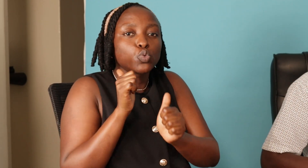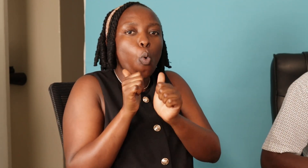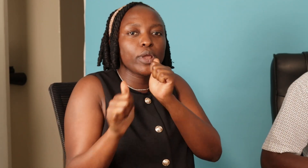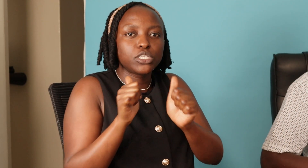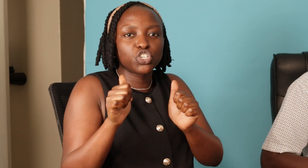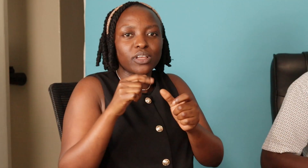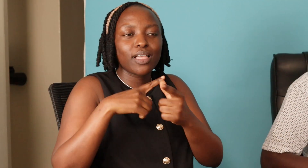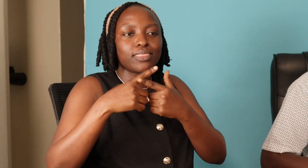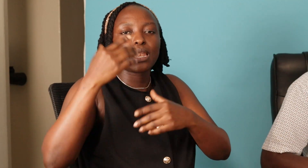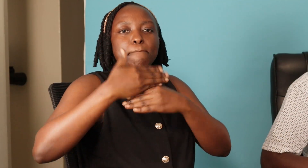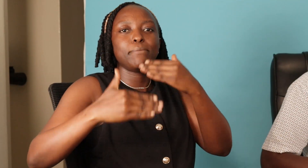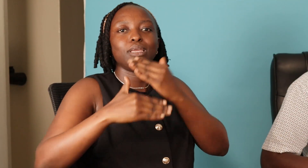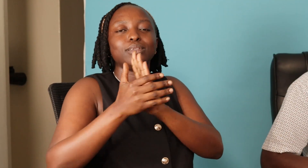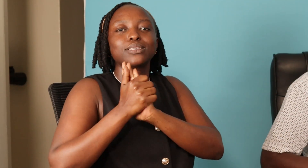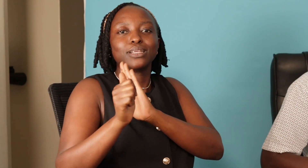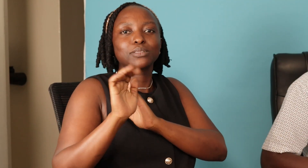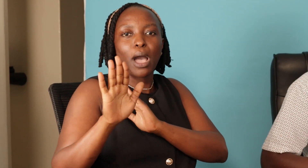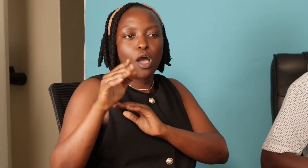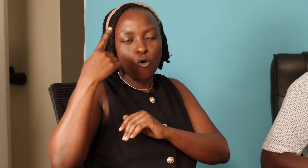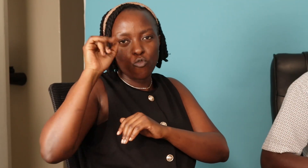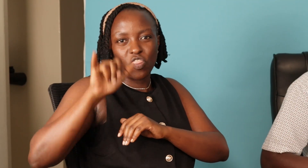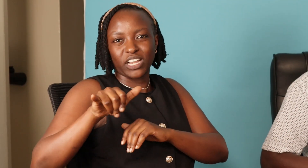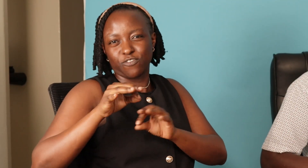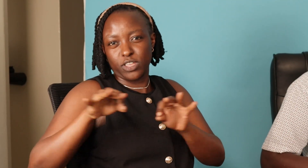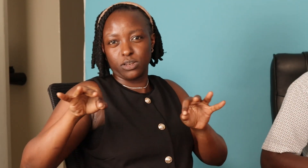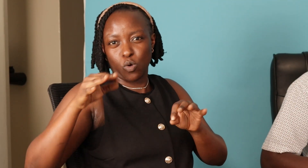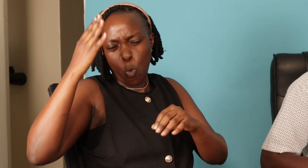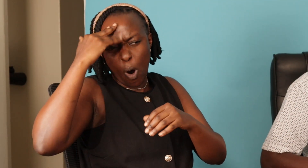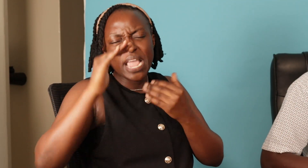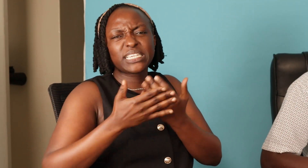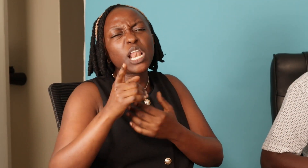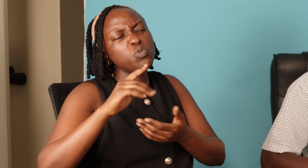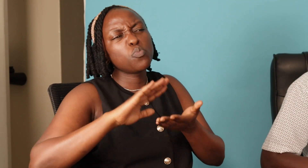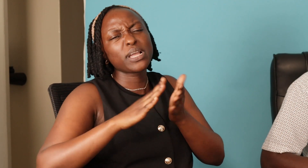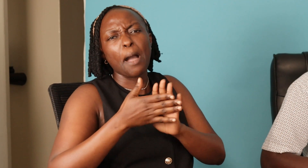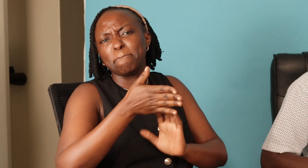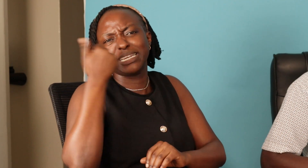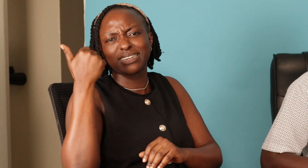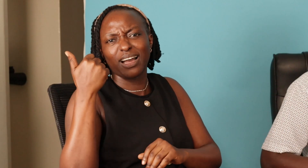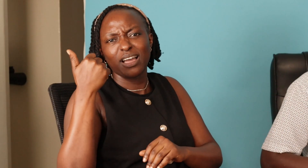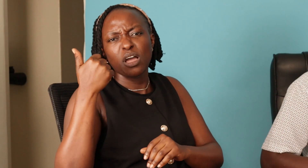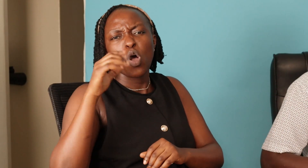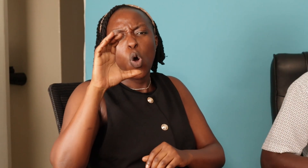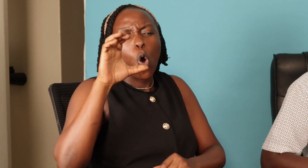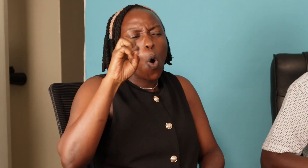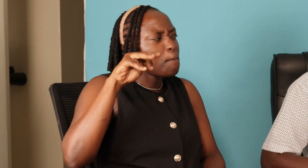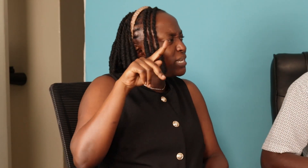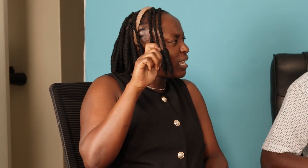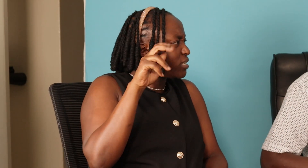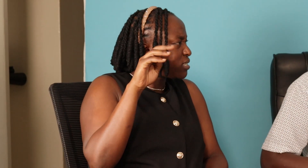field. So we need to start specializing, which is your specific field, and build your skills on that field to help you become better,